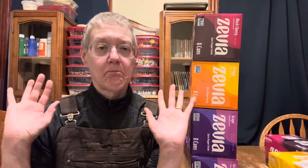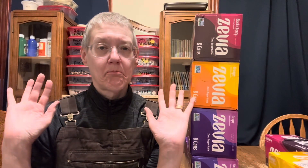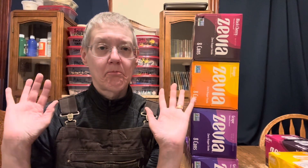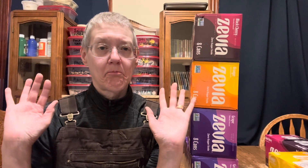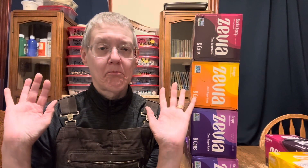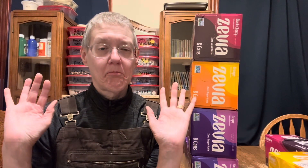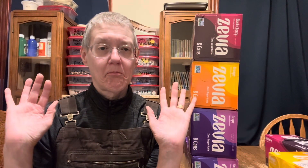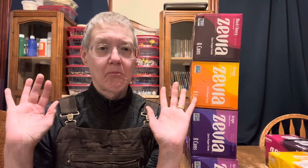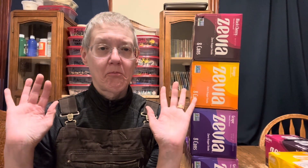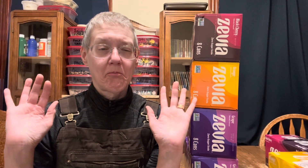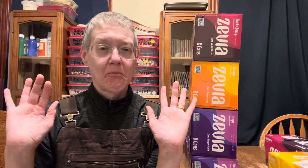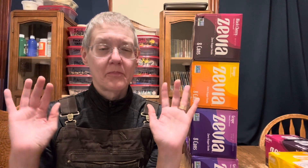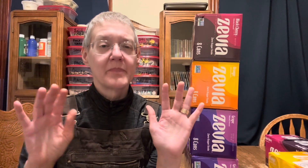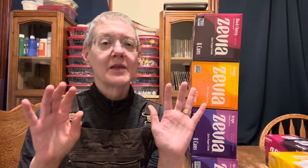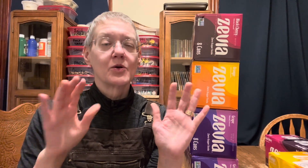up.